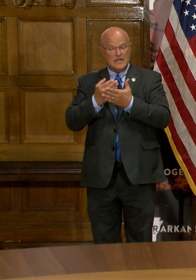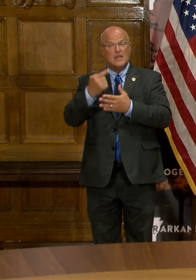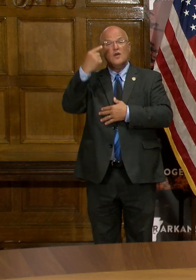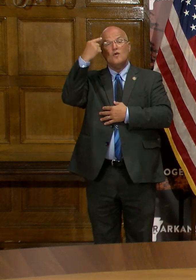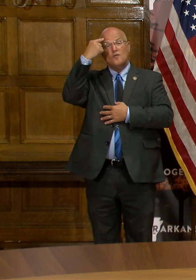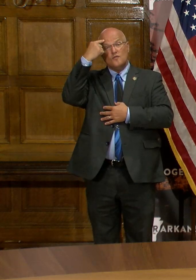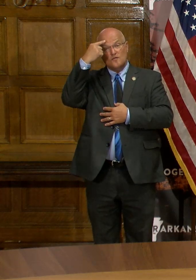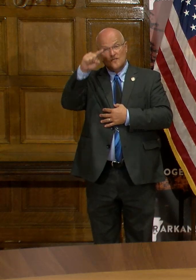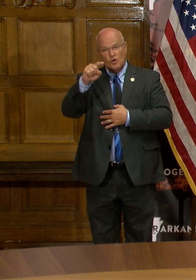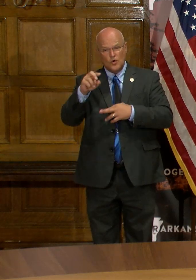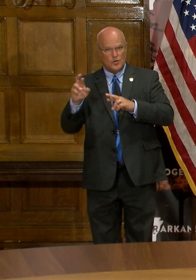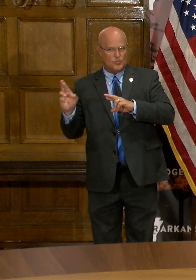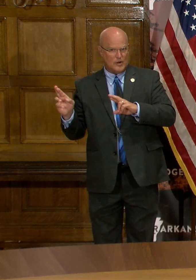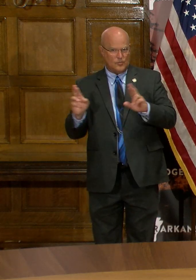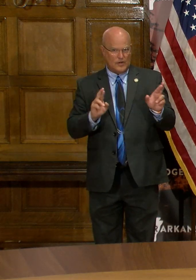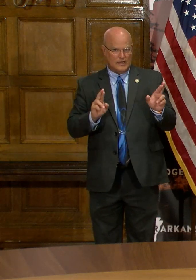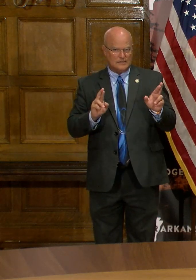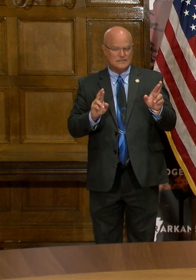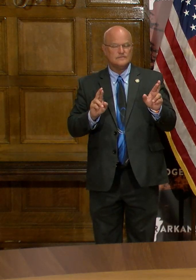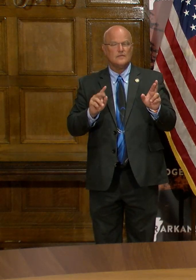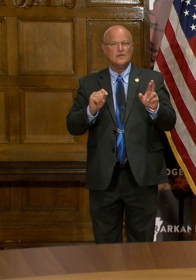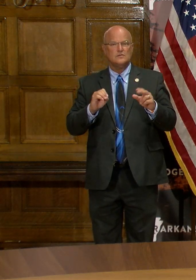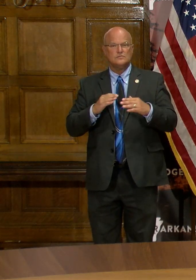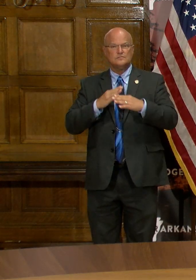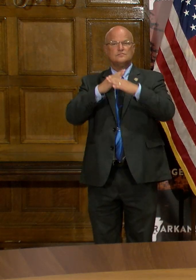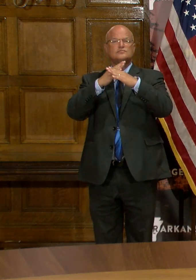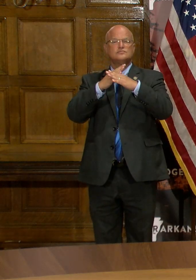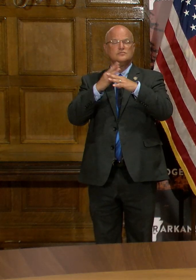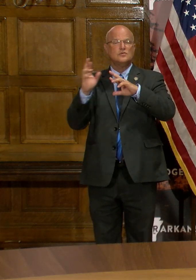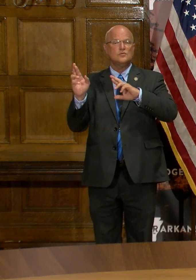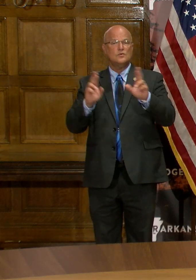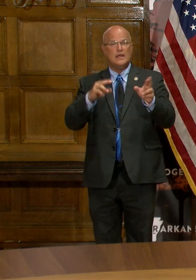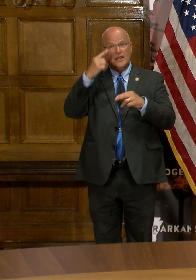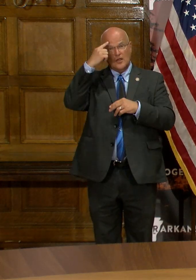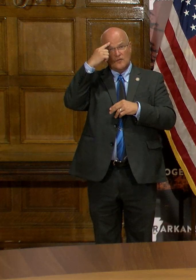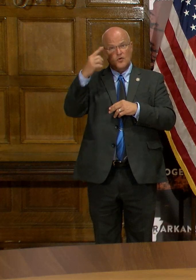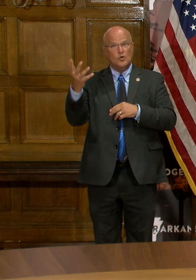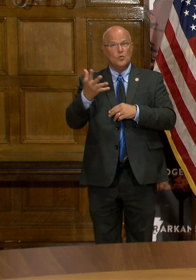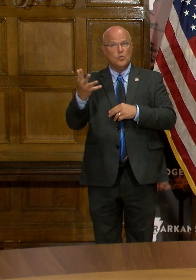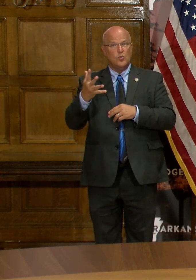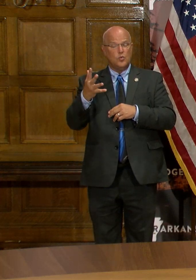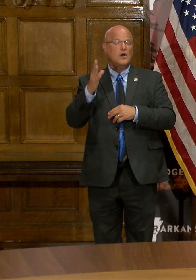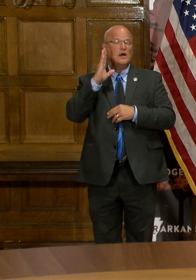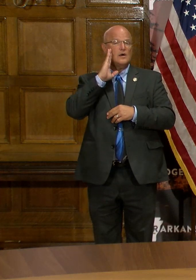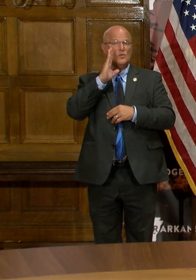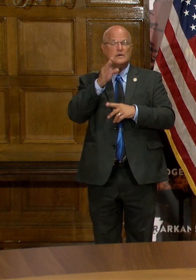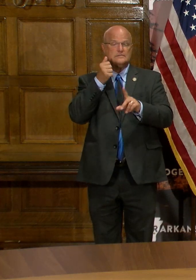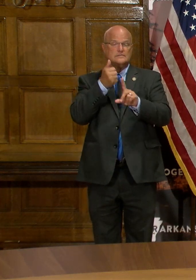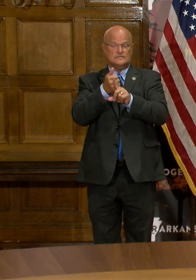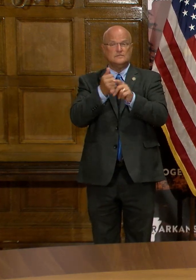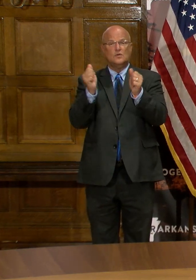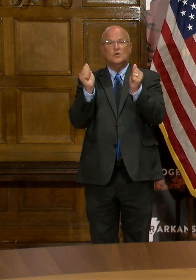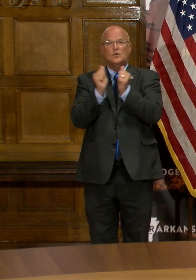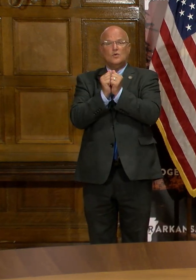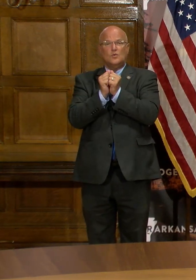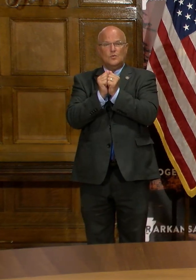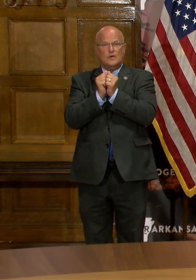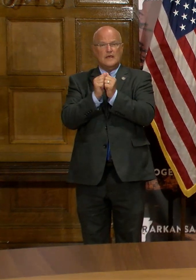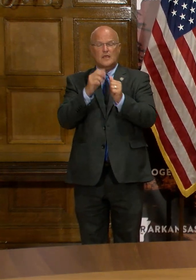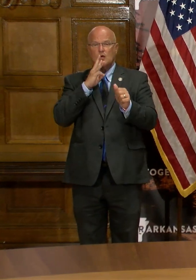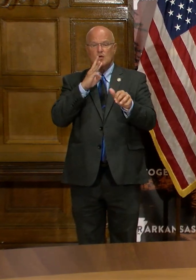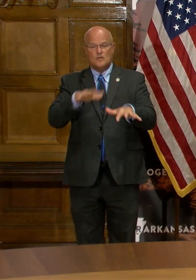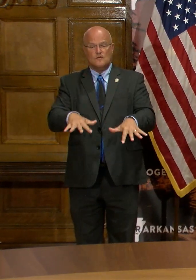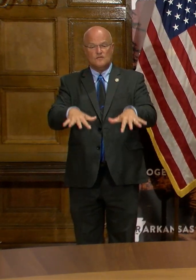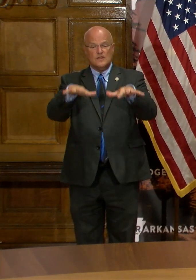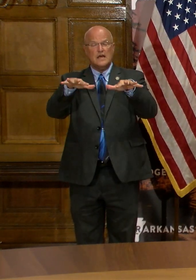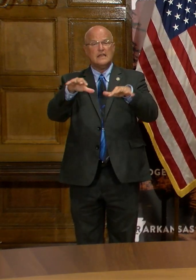for preparation in order to get ready for what is anticipated with the